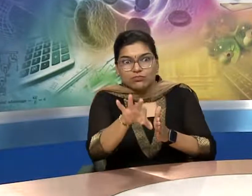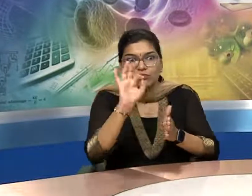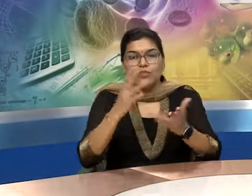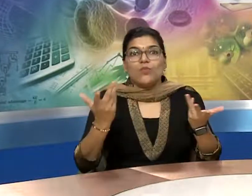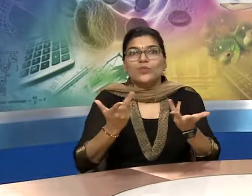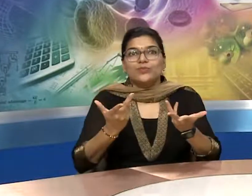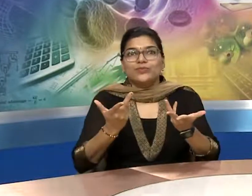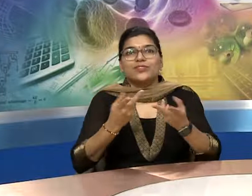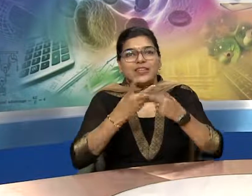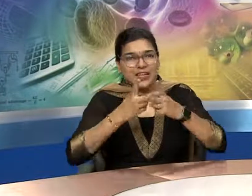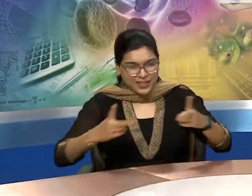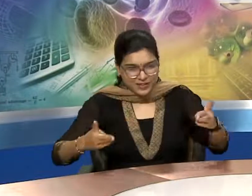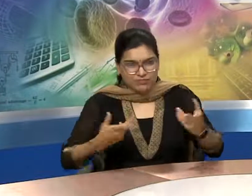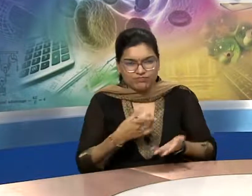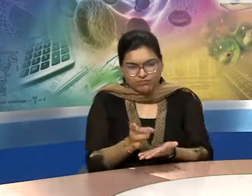our mind afresh.